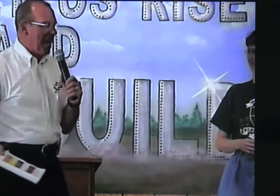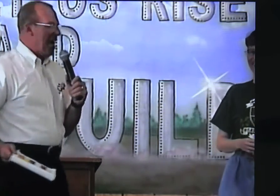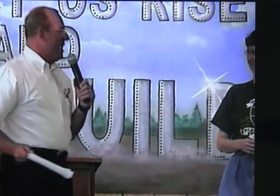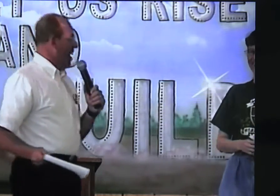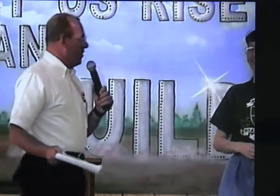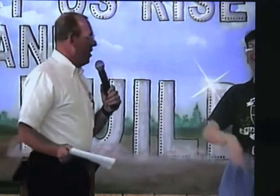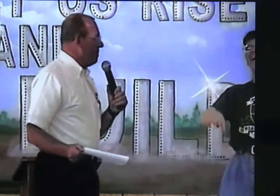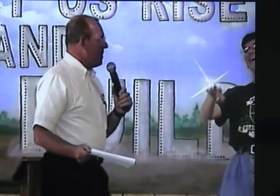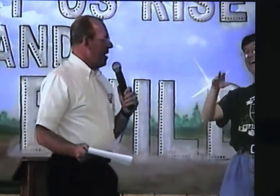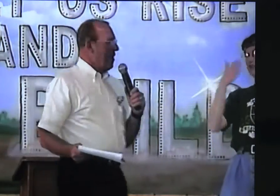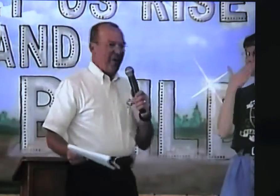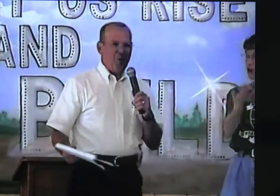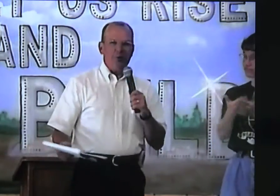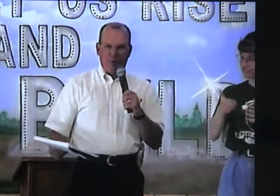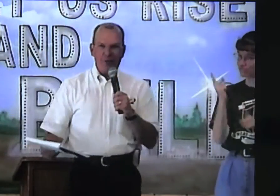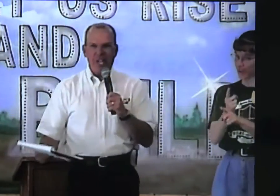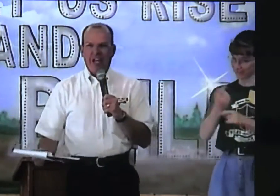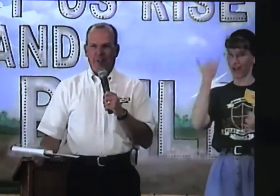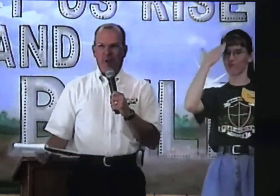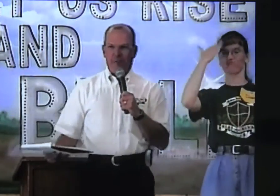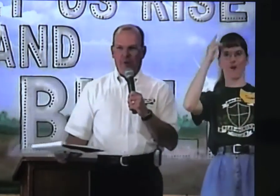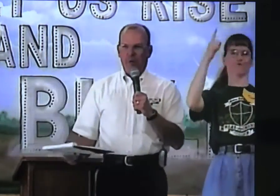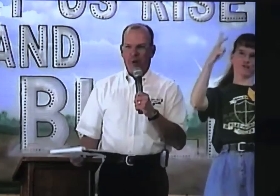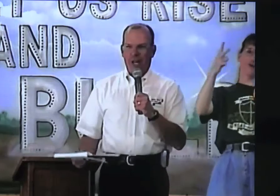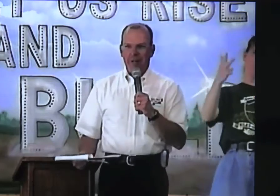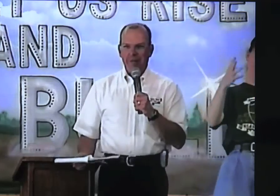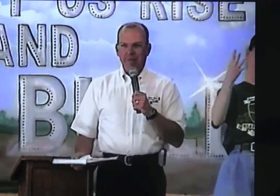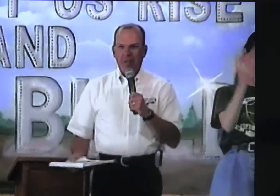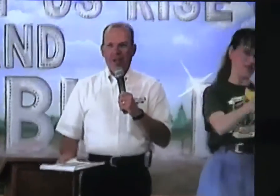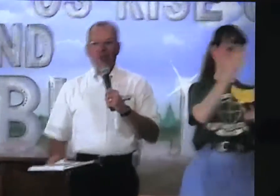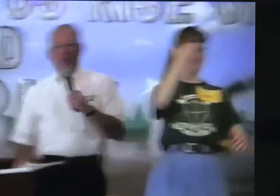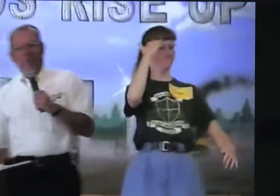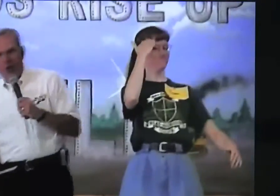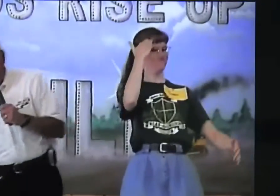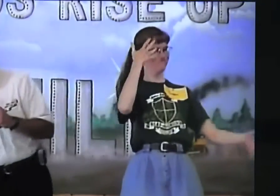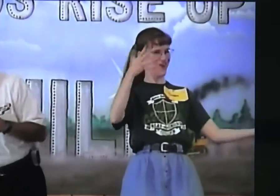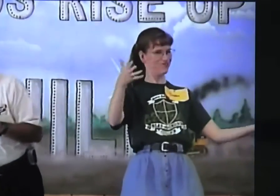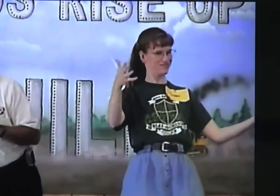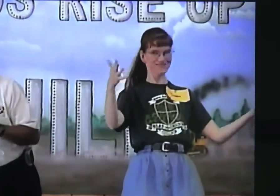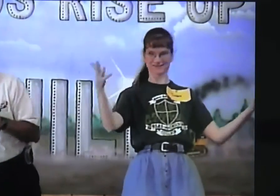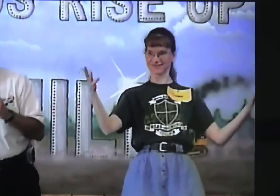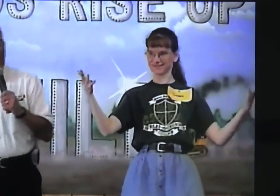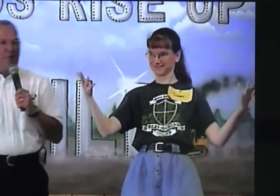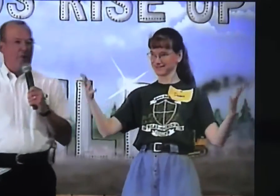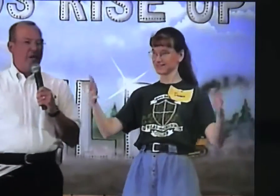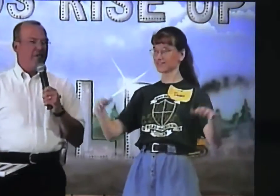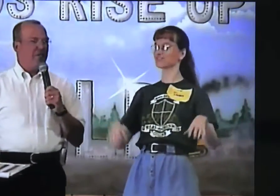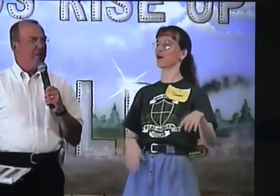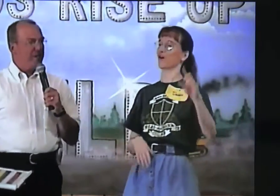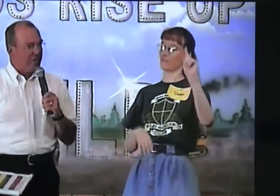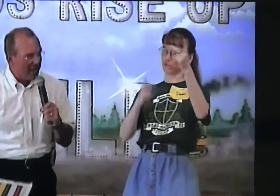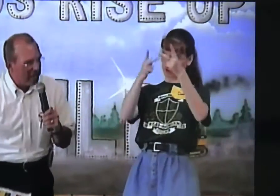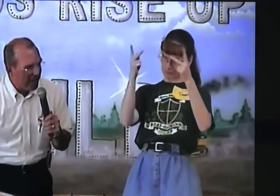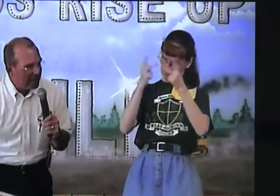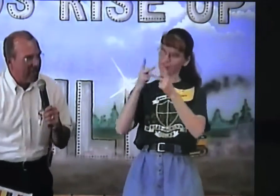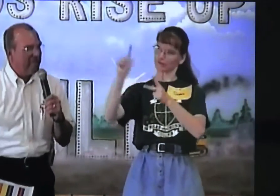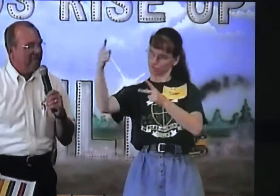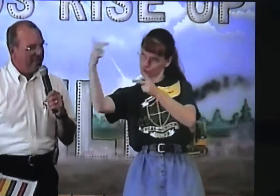Okay, good. And it's first, second, third, fourth, right? So the first team is in first place, the second place team is in